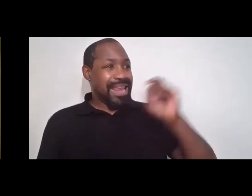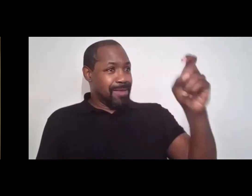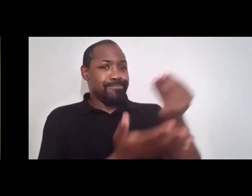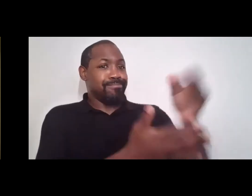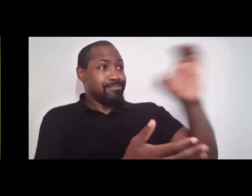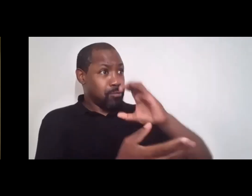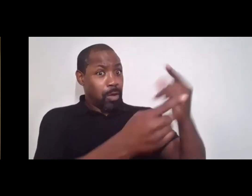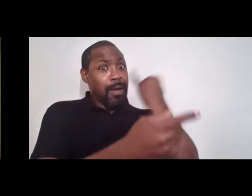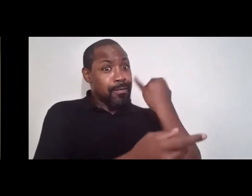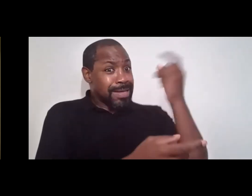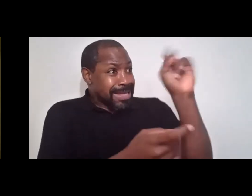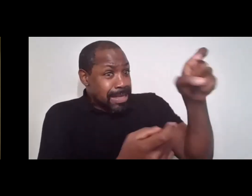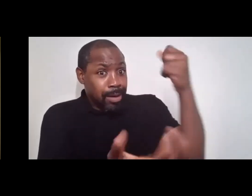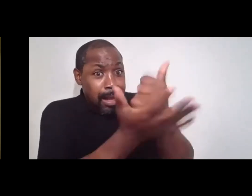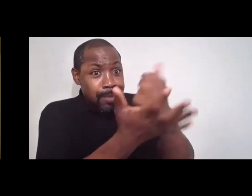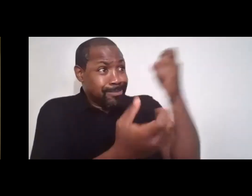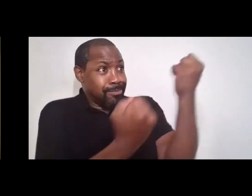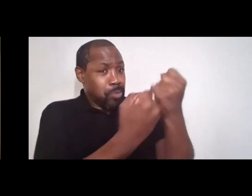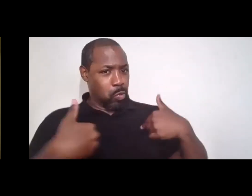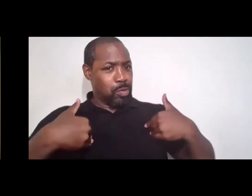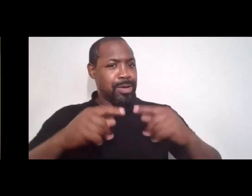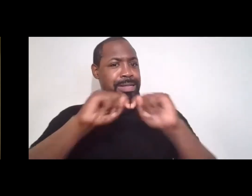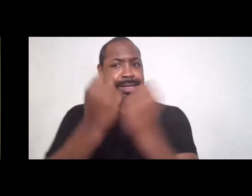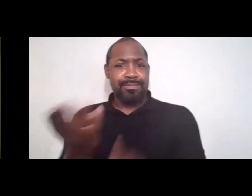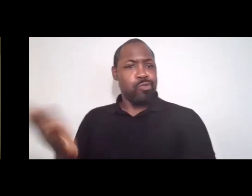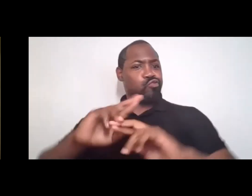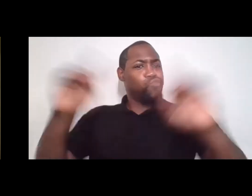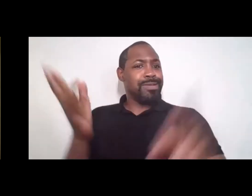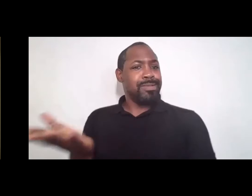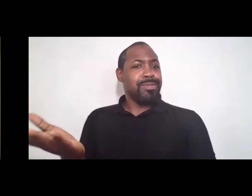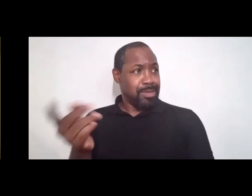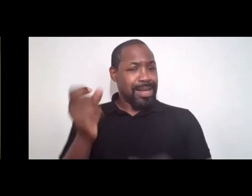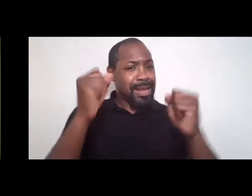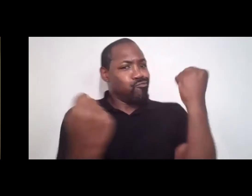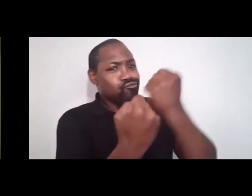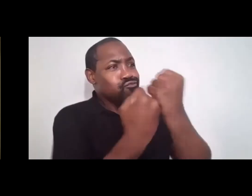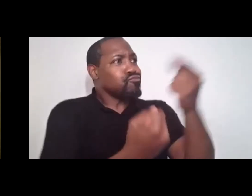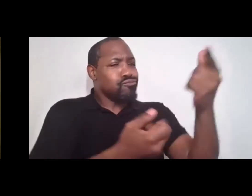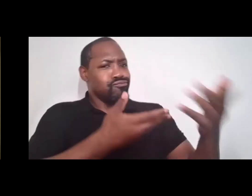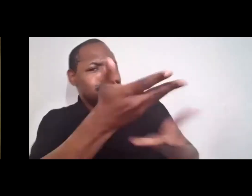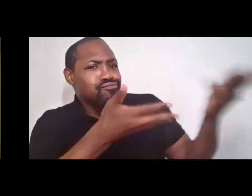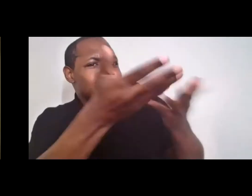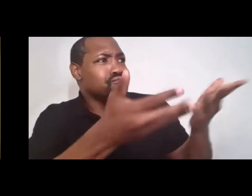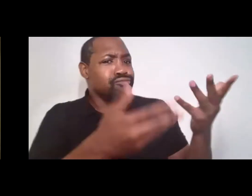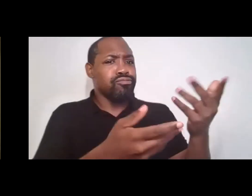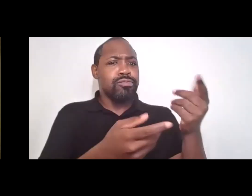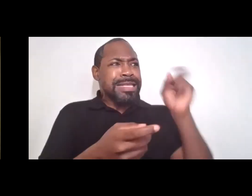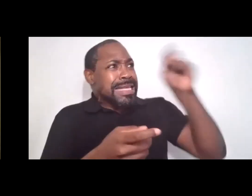And if it's mandated, then we would get the funding. So we as a team would be ready to support that. We would be able to